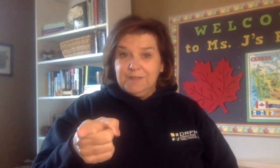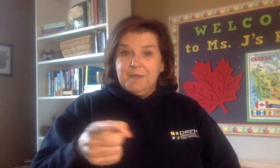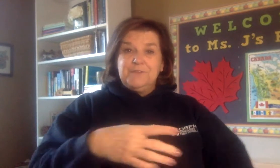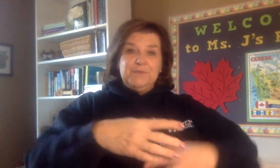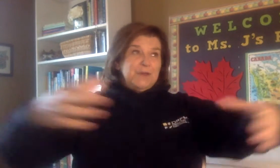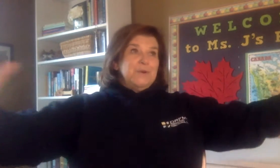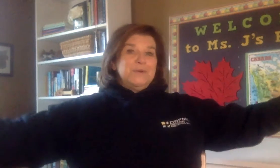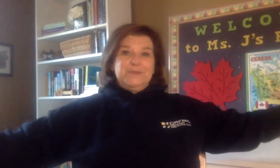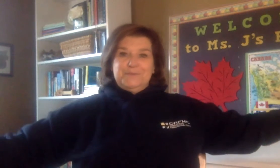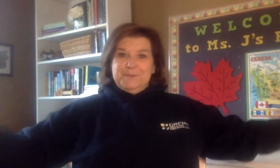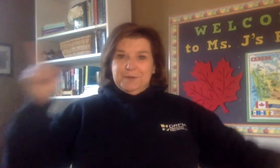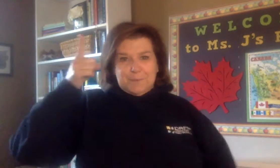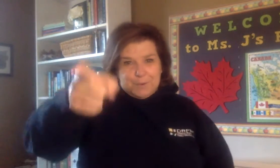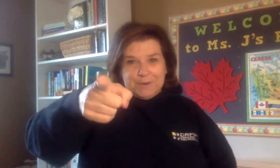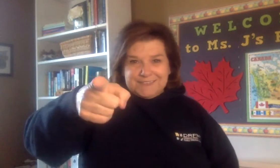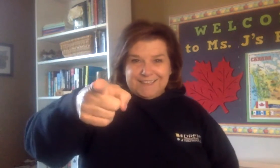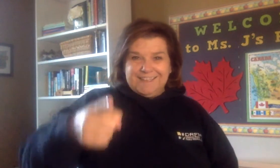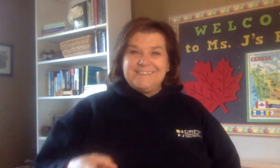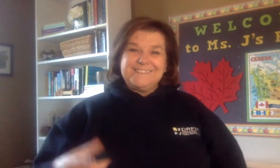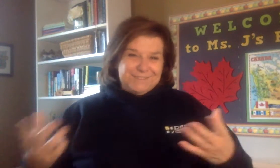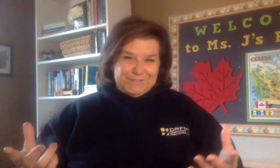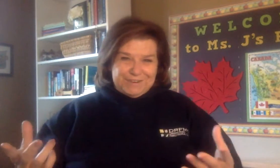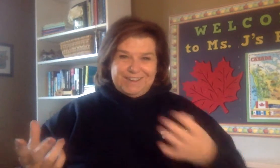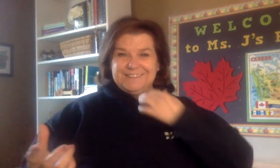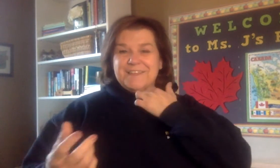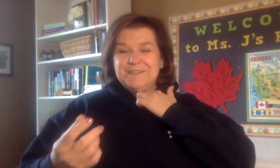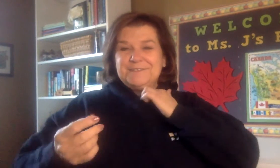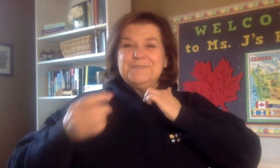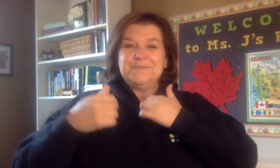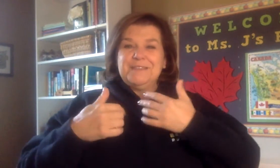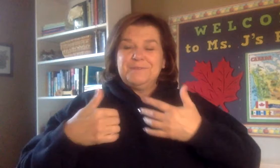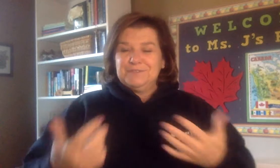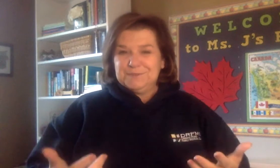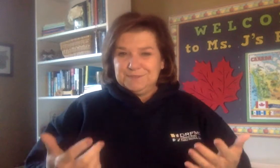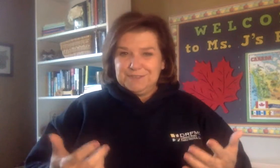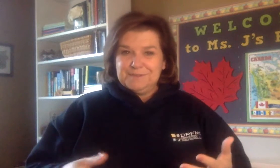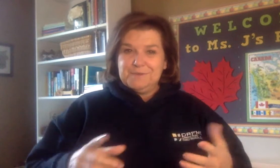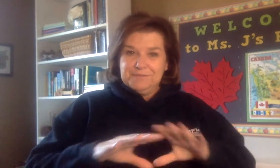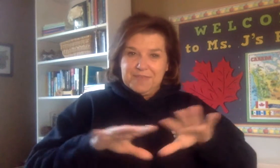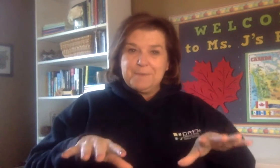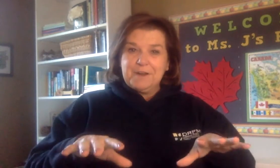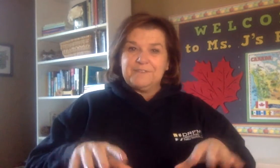but if you had a whole group of people all pointing, it doesn't look very nice. So, the way that we've chosen to do that part of it